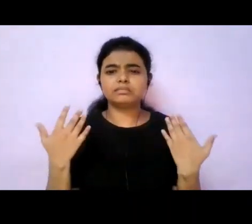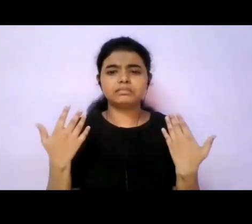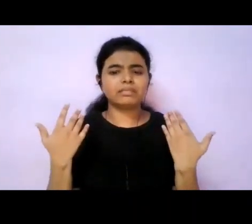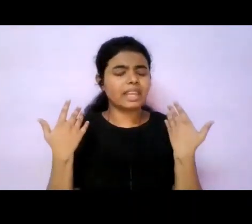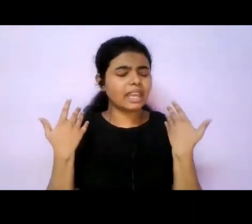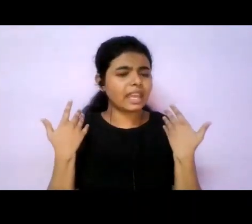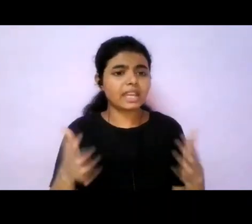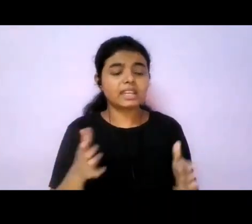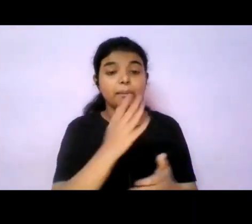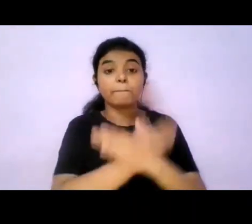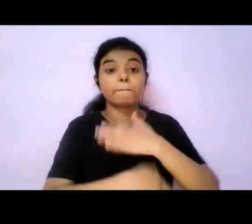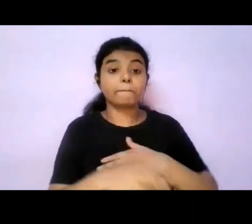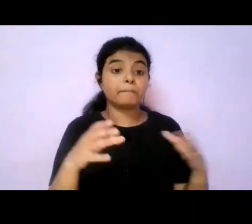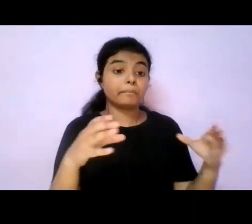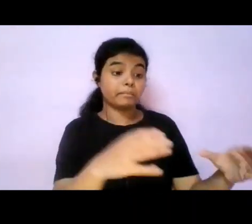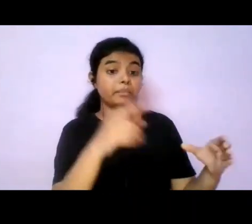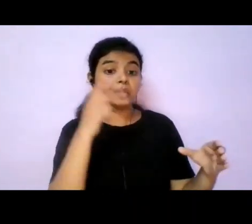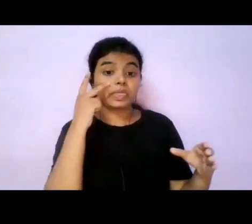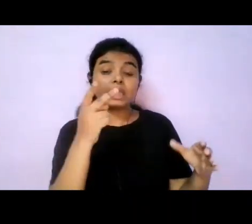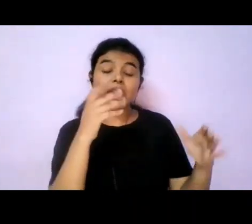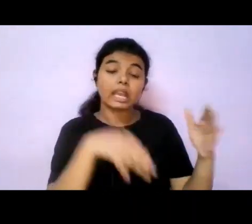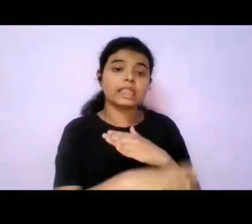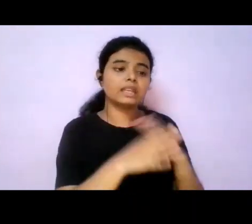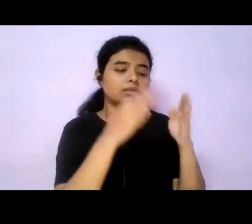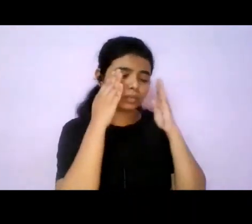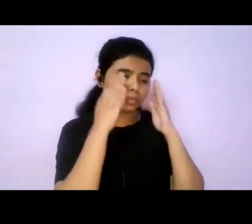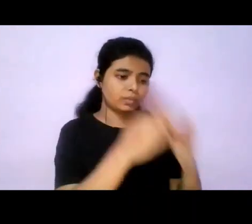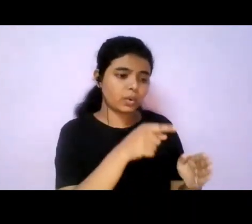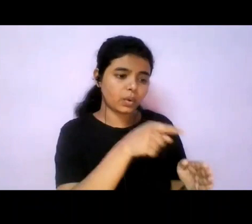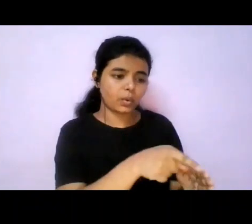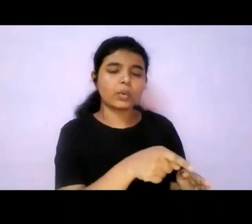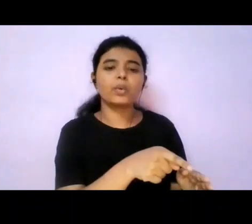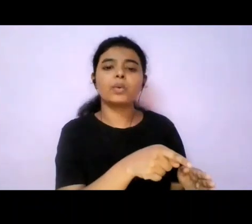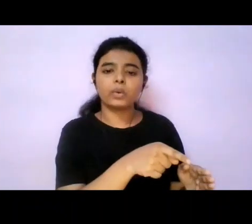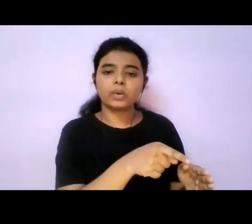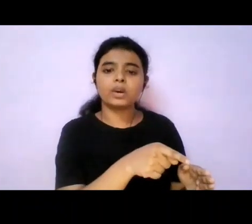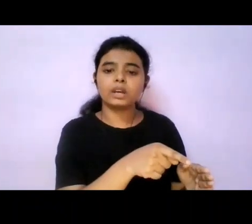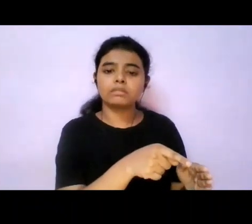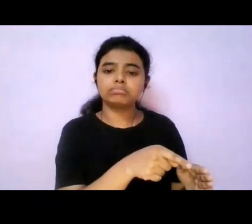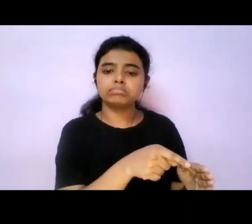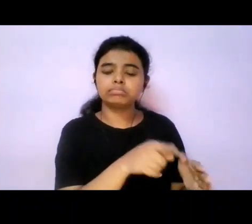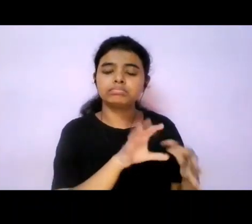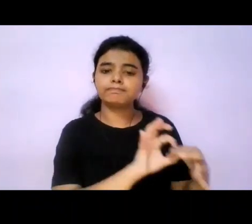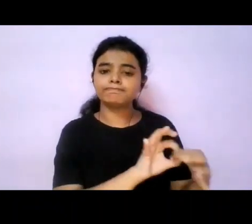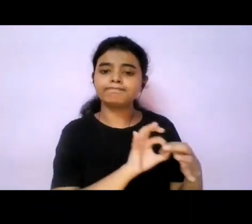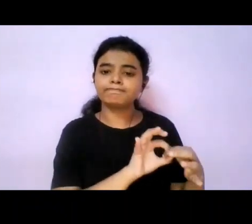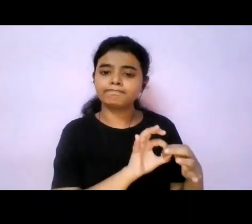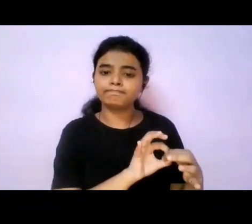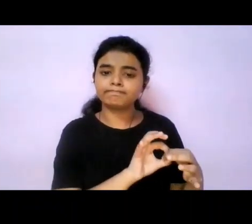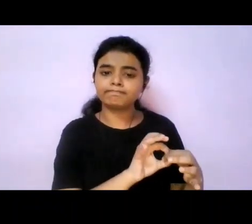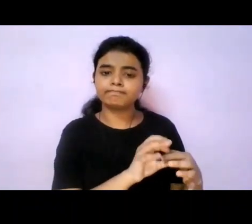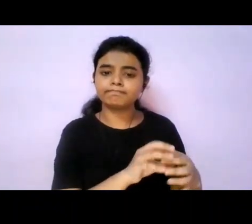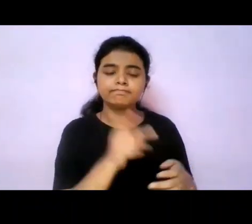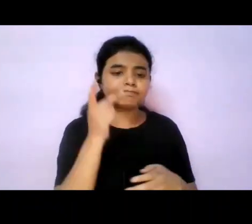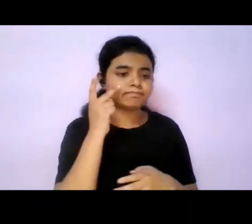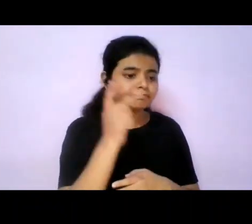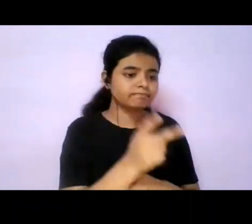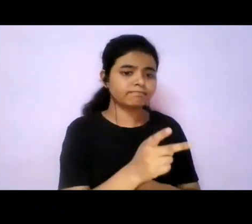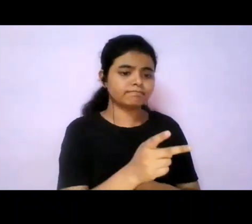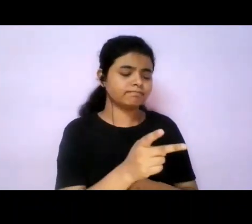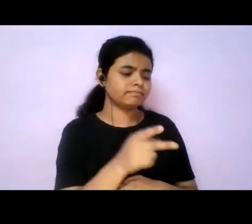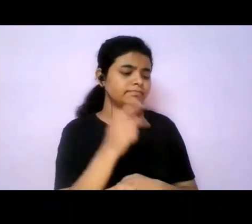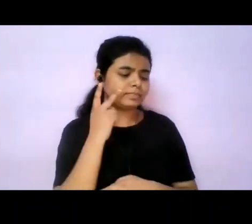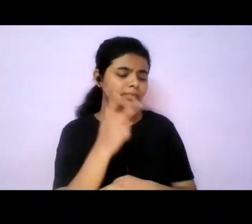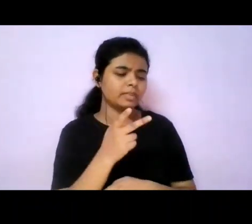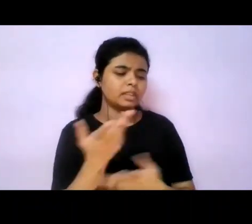disability collectivity, and that is the collectivity of self-advocacy. And self-advocacy